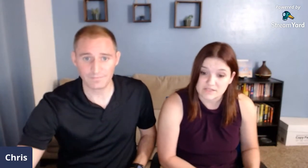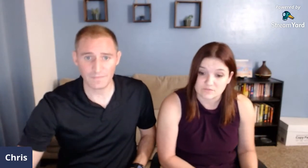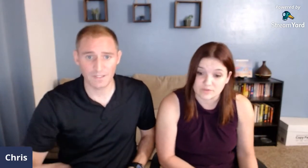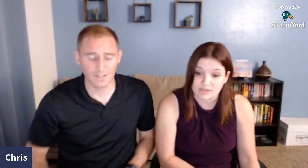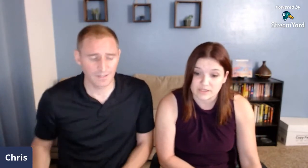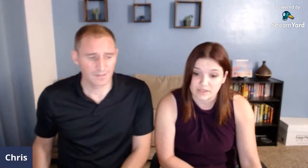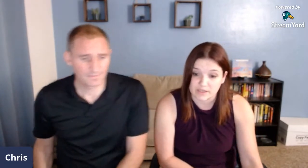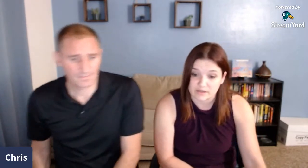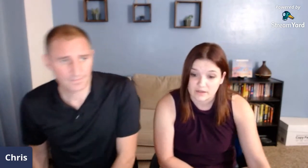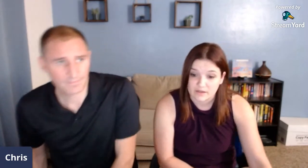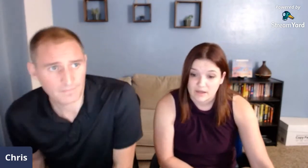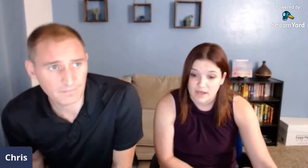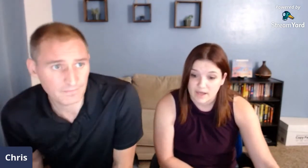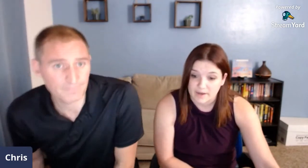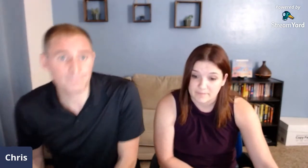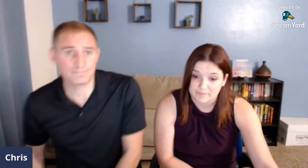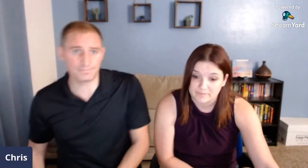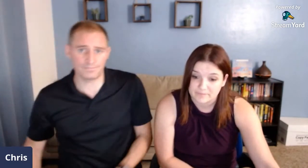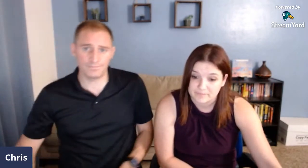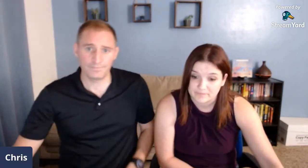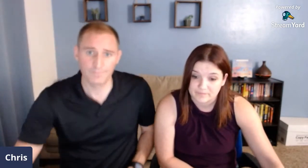Nice. That's really good.